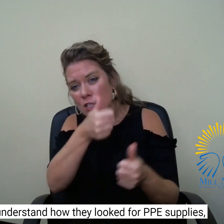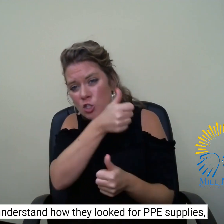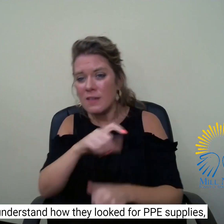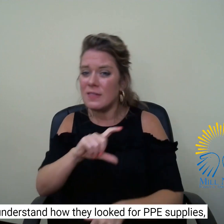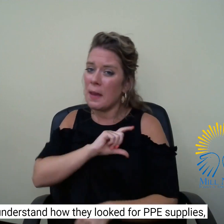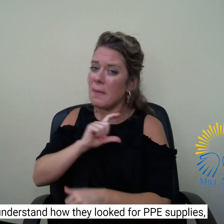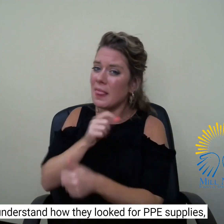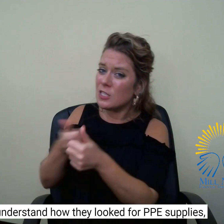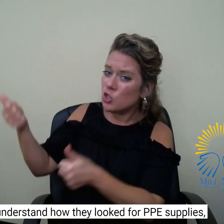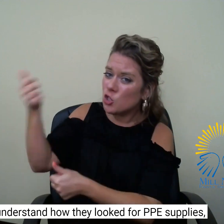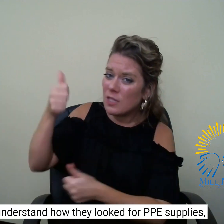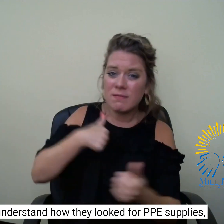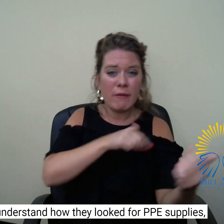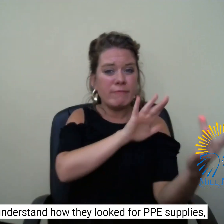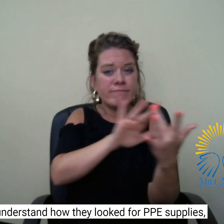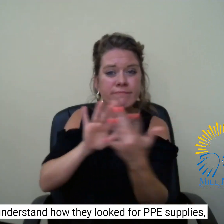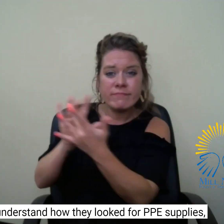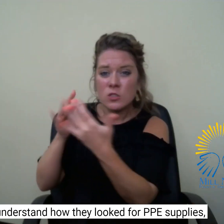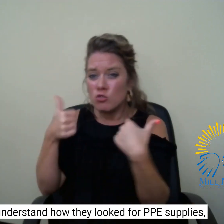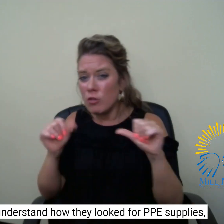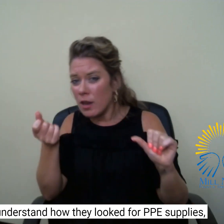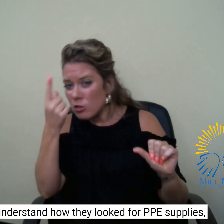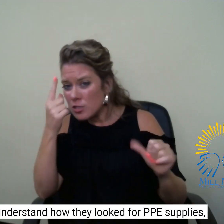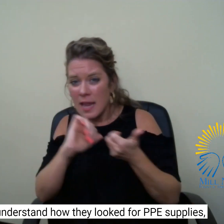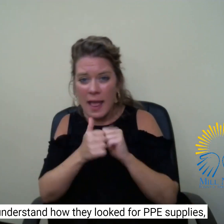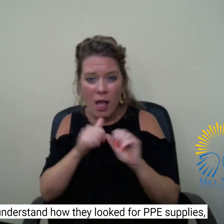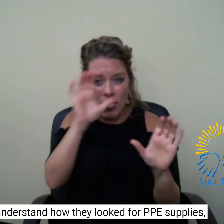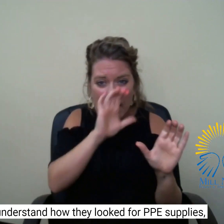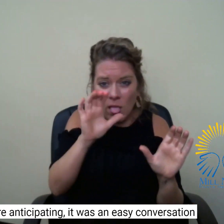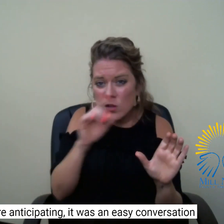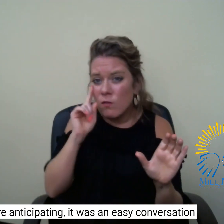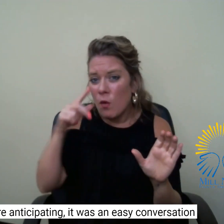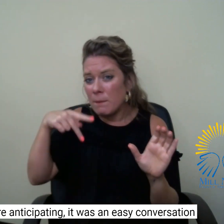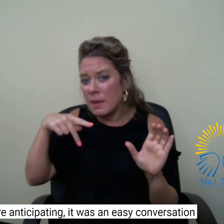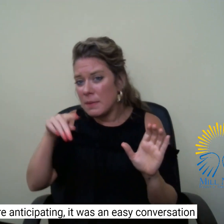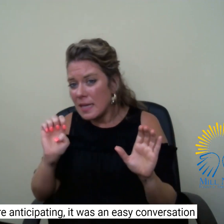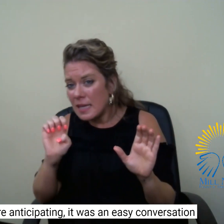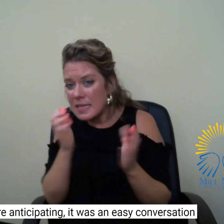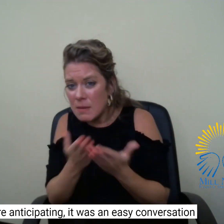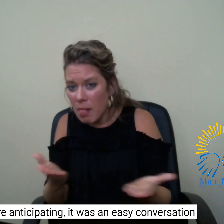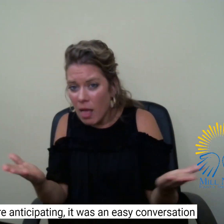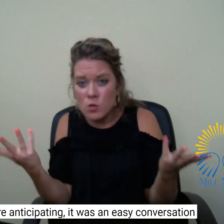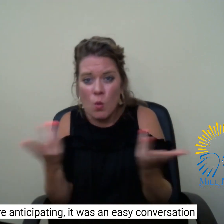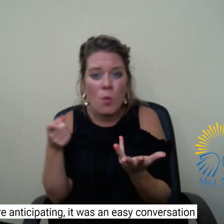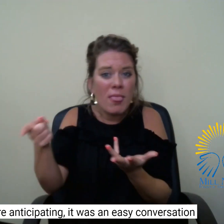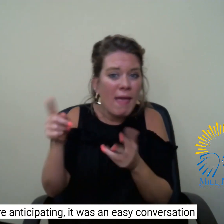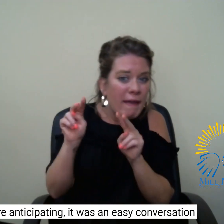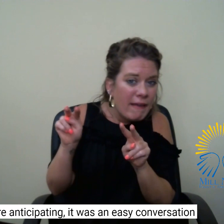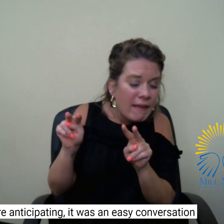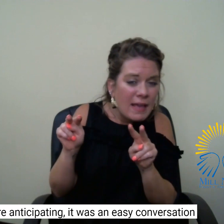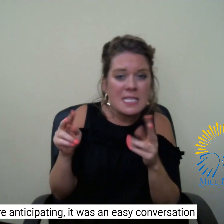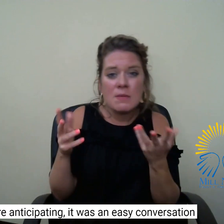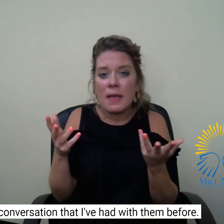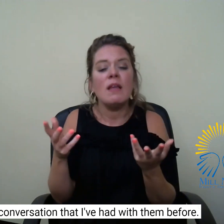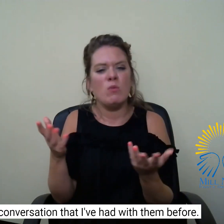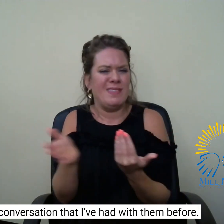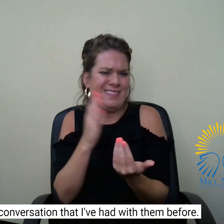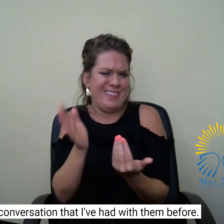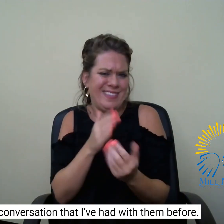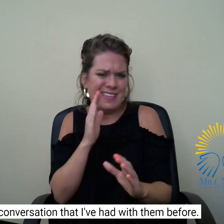try to understand how they looked for PPE supplies, what they were anticipating, it was an easy conversation because it's a conversation